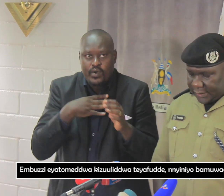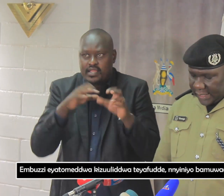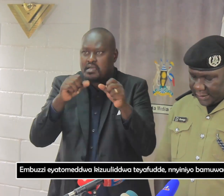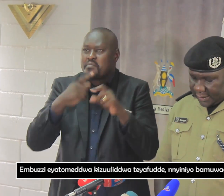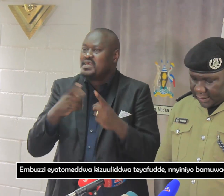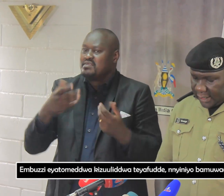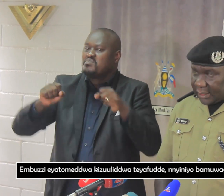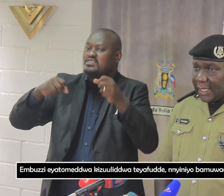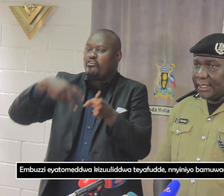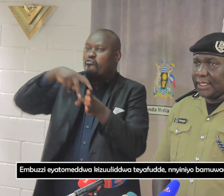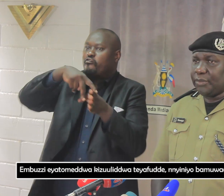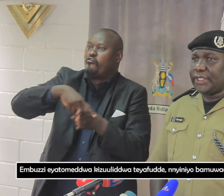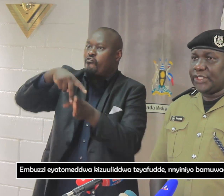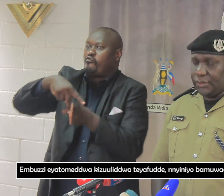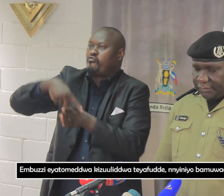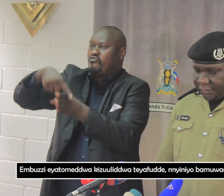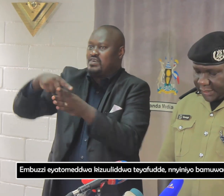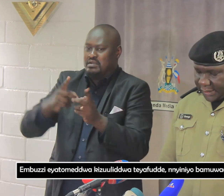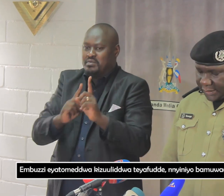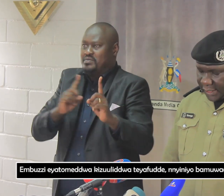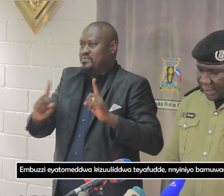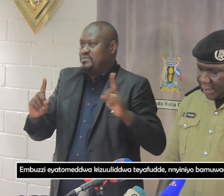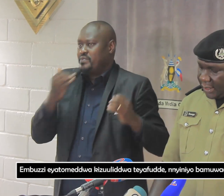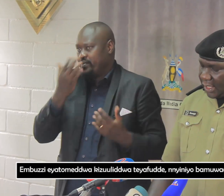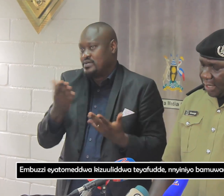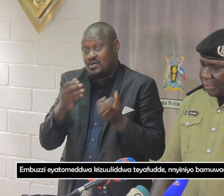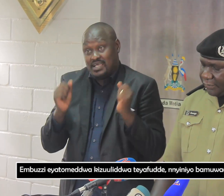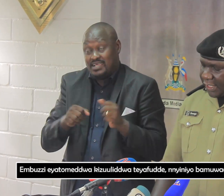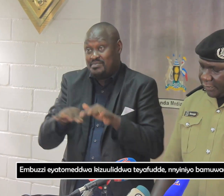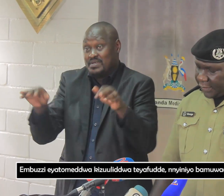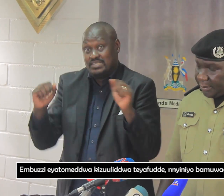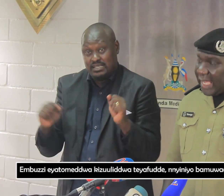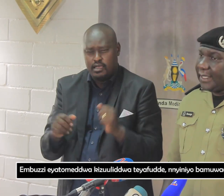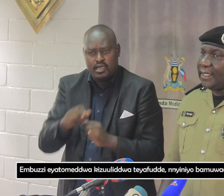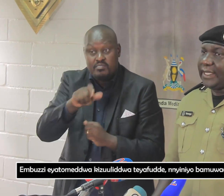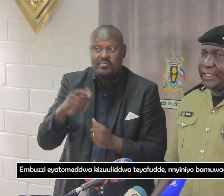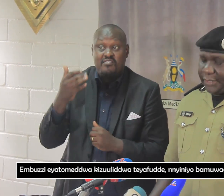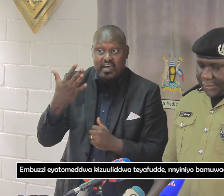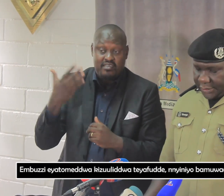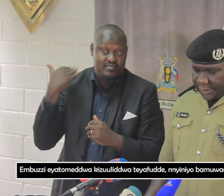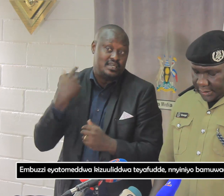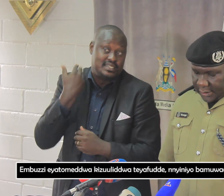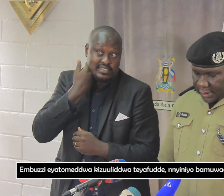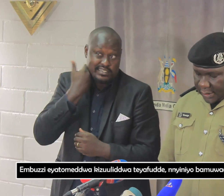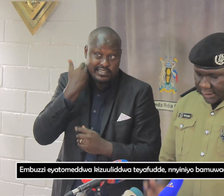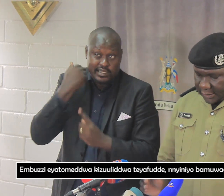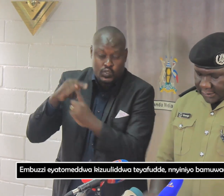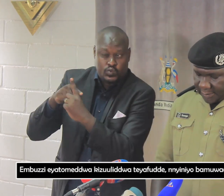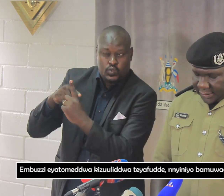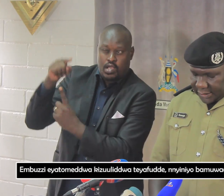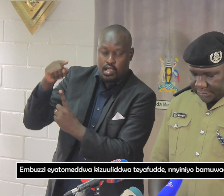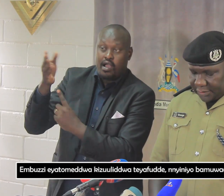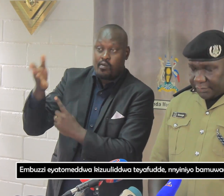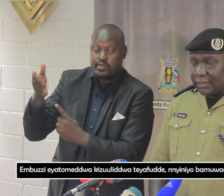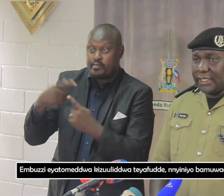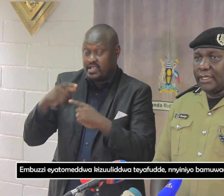social distancing and had a potential of infecting each other. About 5 of them had high temperature, and that is something